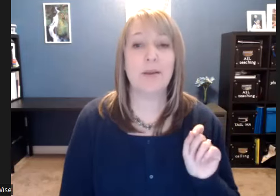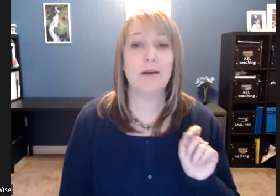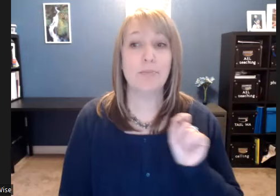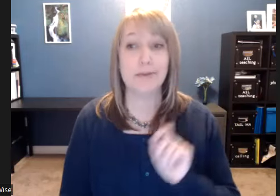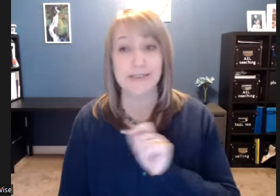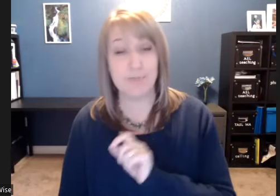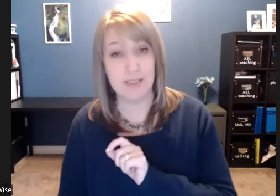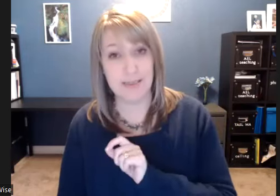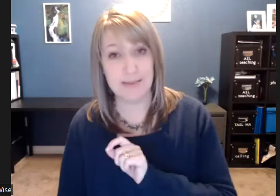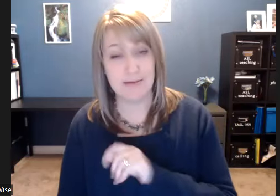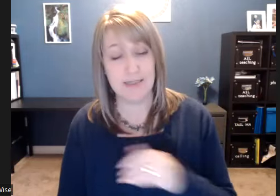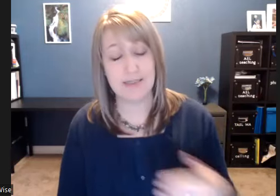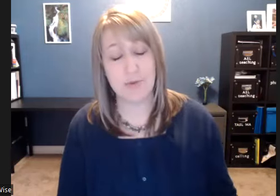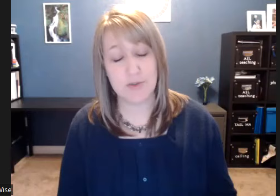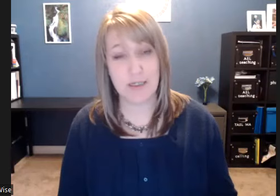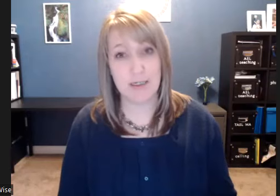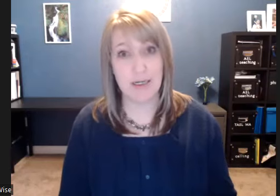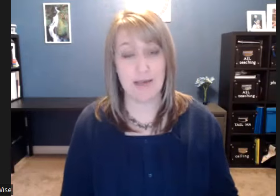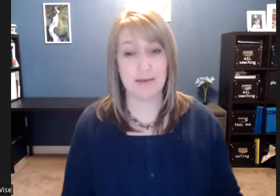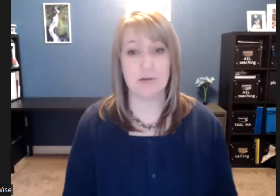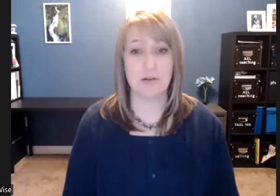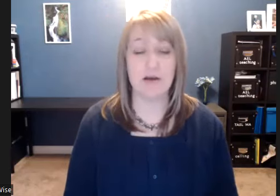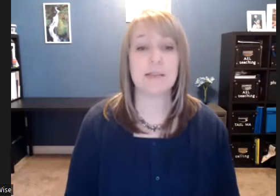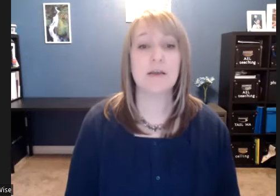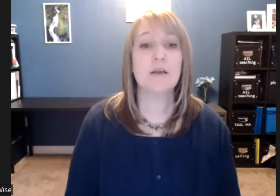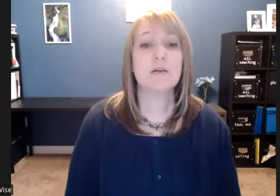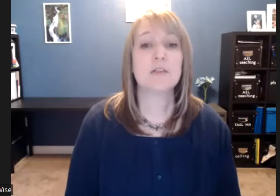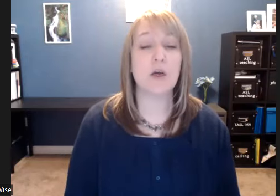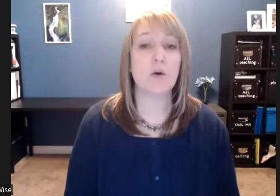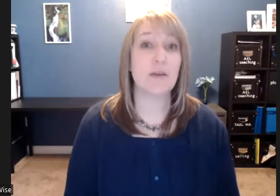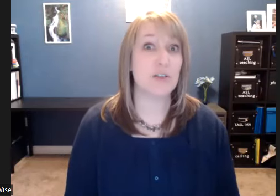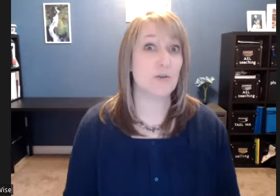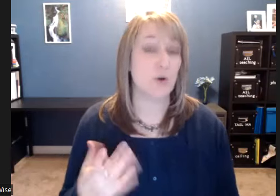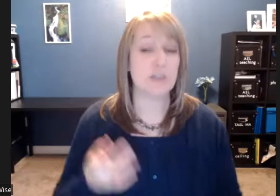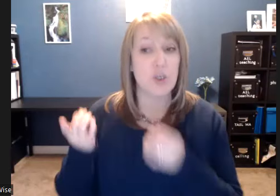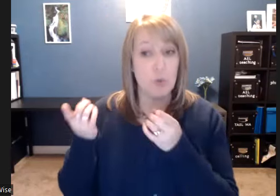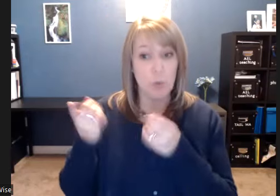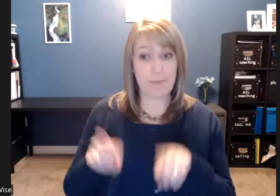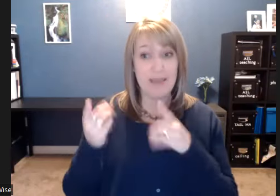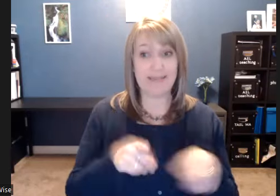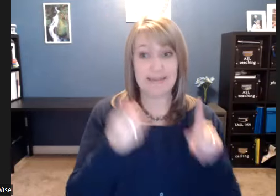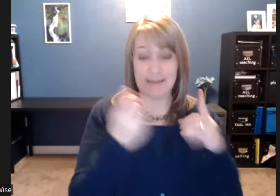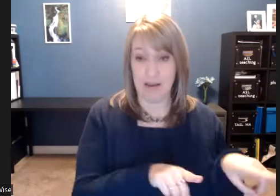happen plus plus. That's how it's written in ASL gloss. So that means, of course, that you repeat the